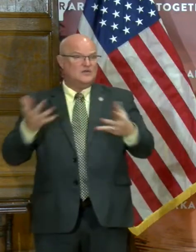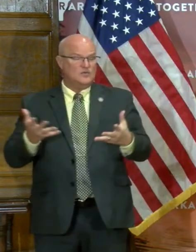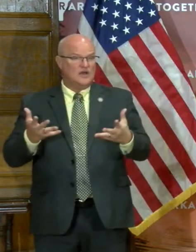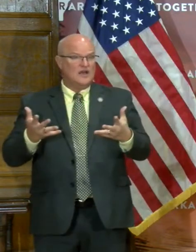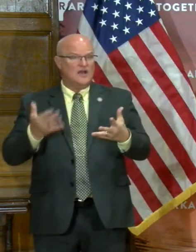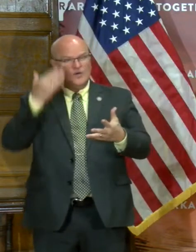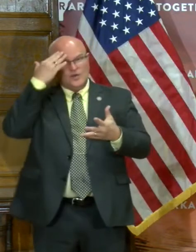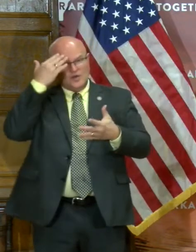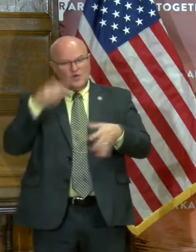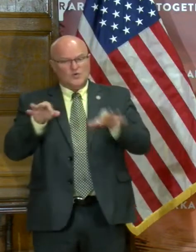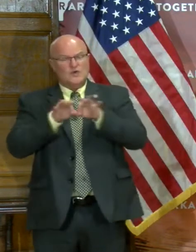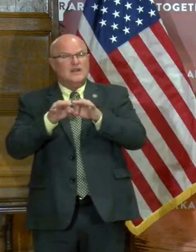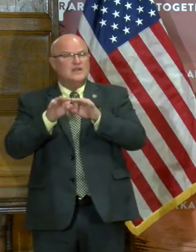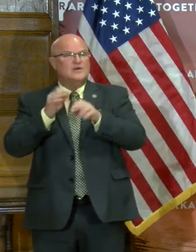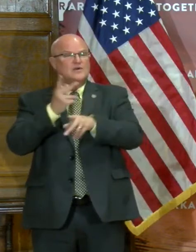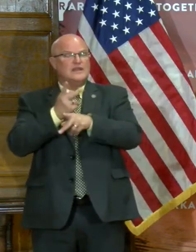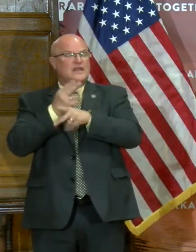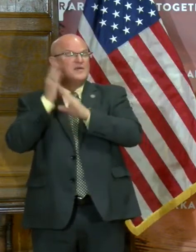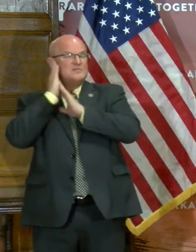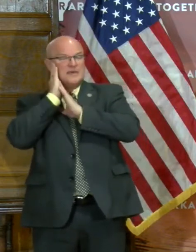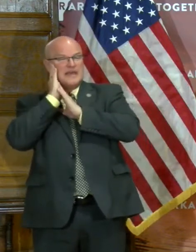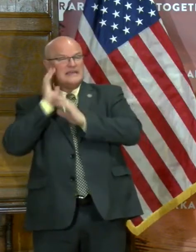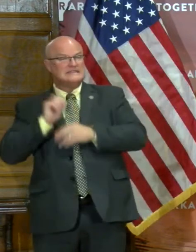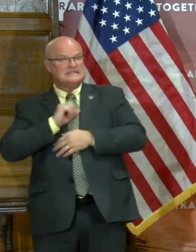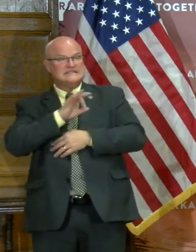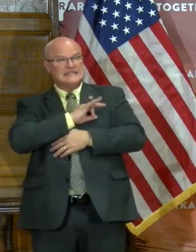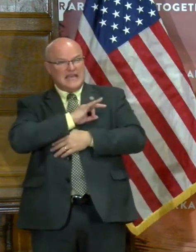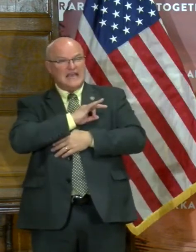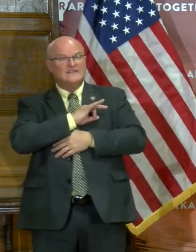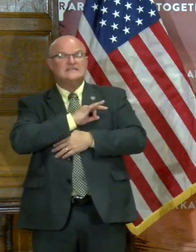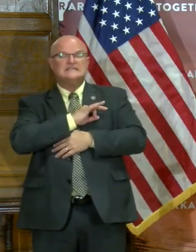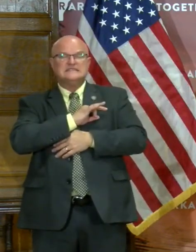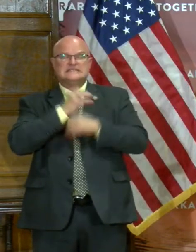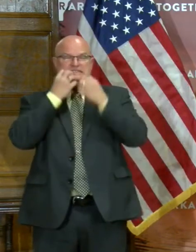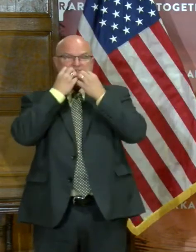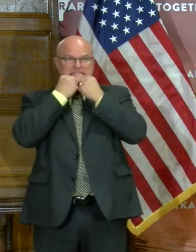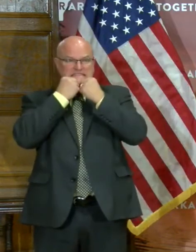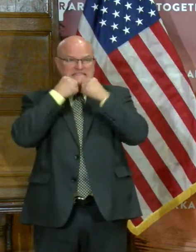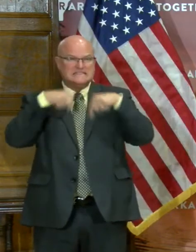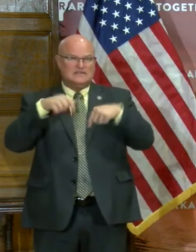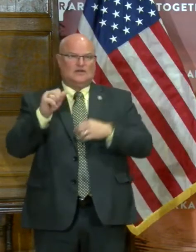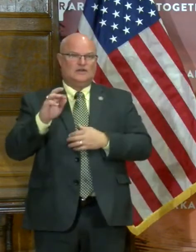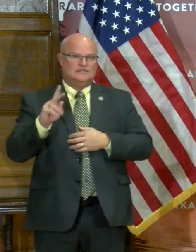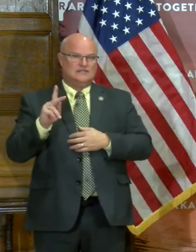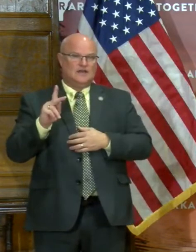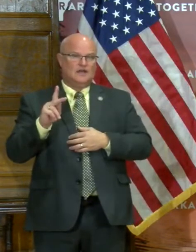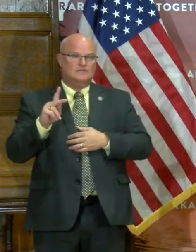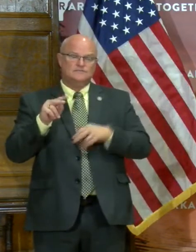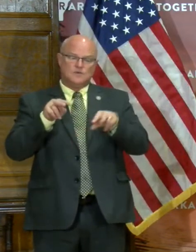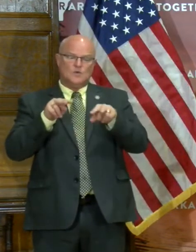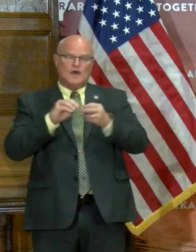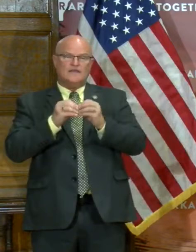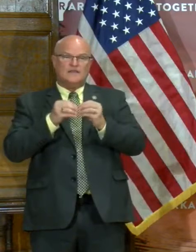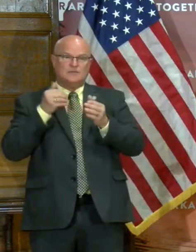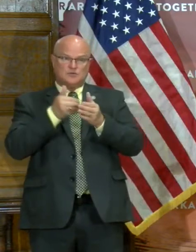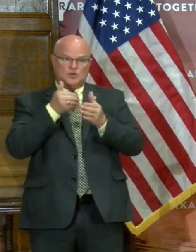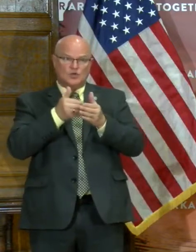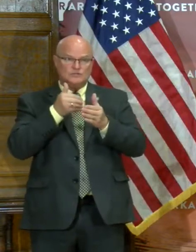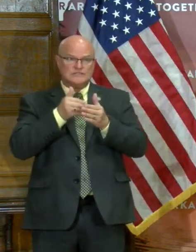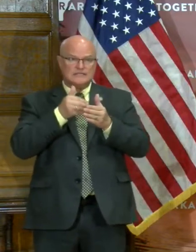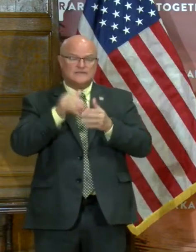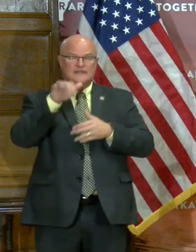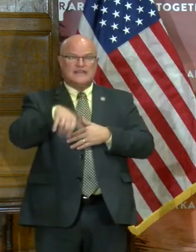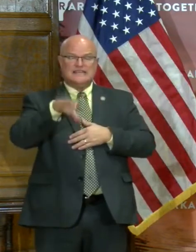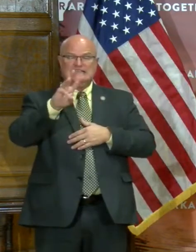know that critical care beds and staff is a real scarce resource in Arkansas, so we watch those numbers closely.